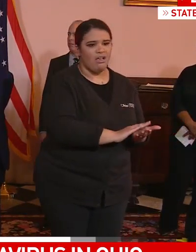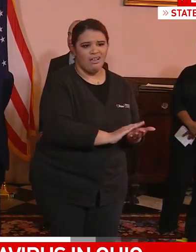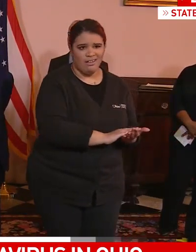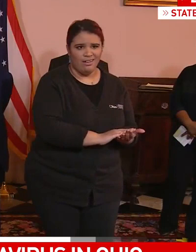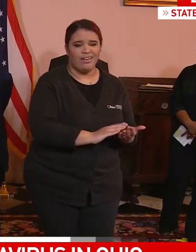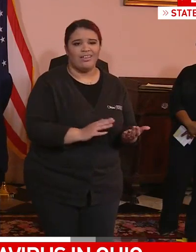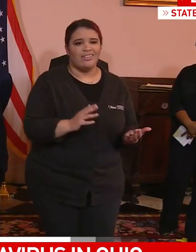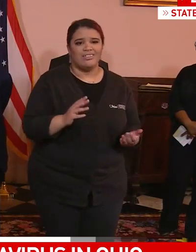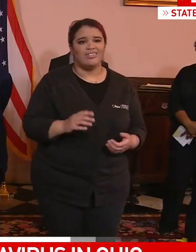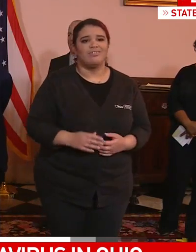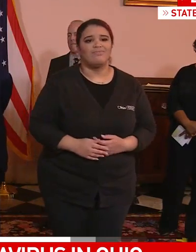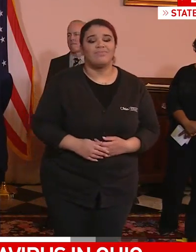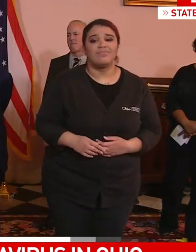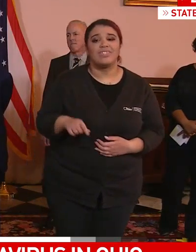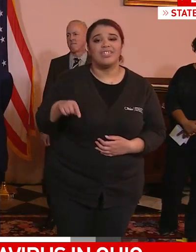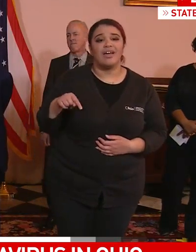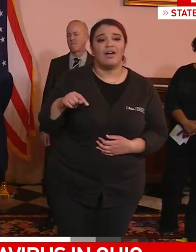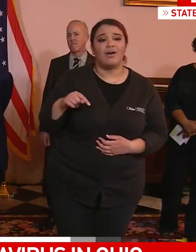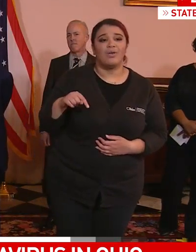These aren't orders to